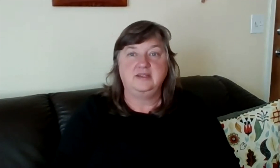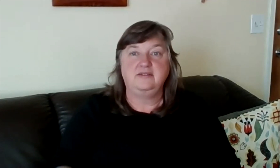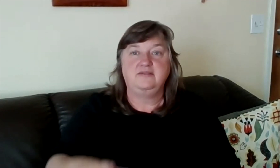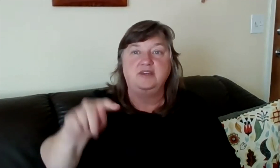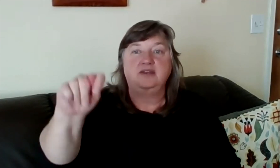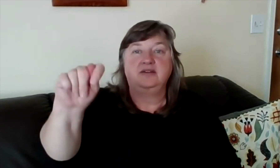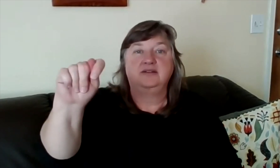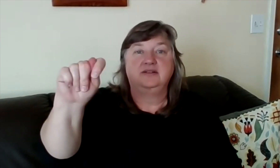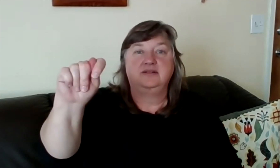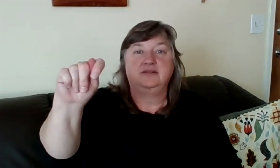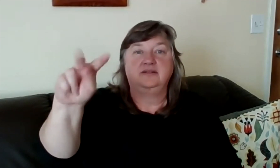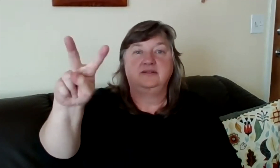TV,